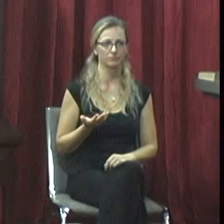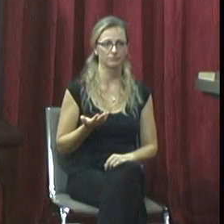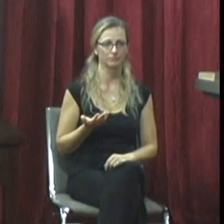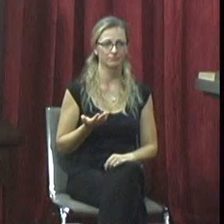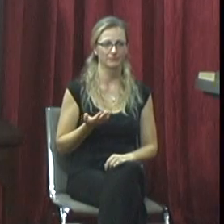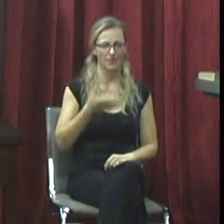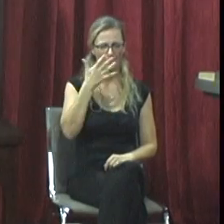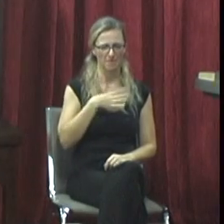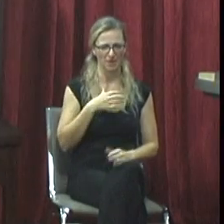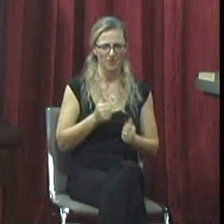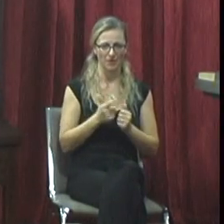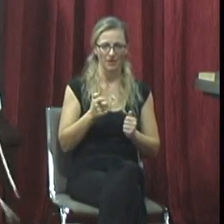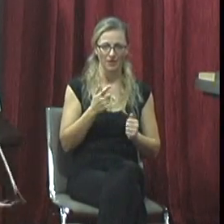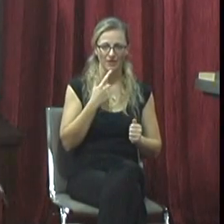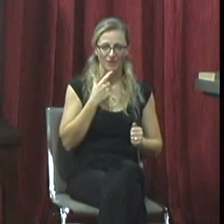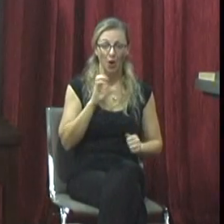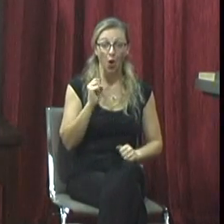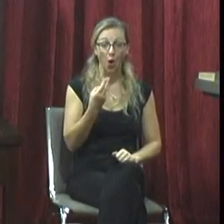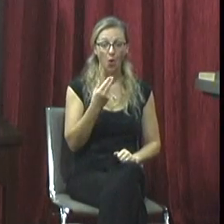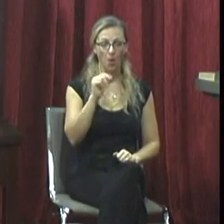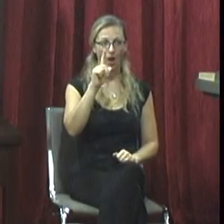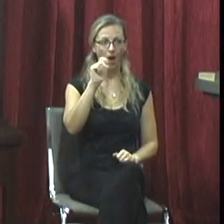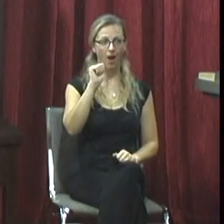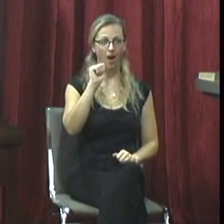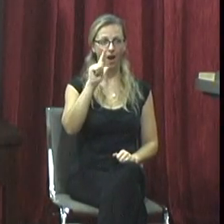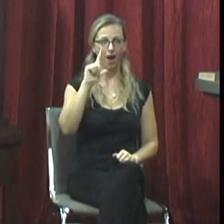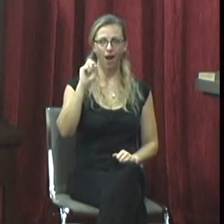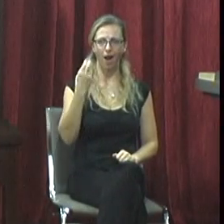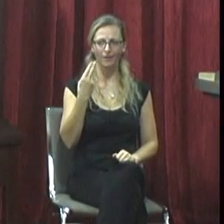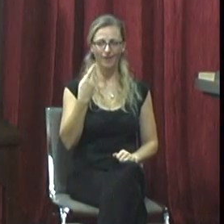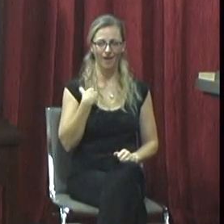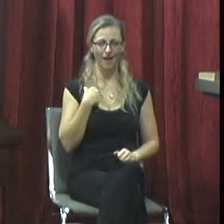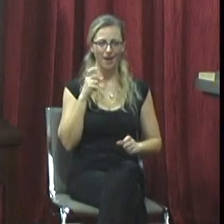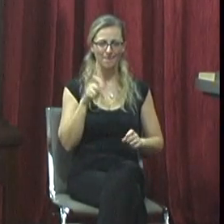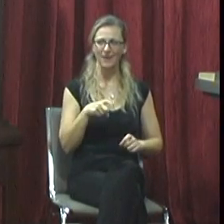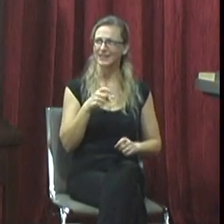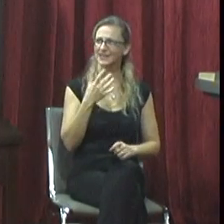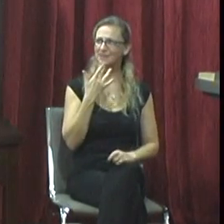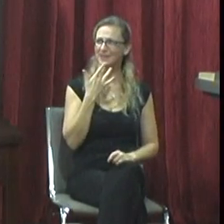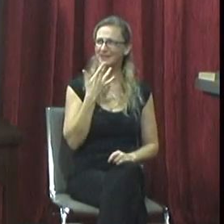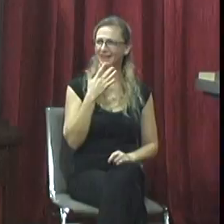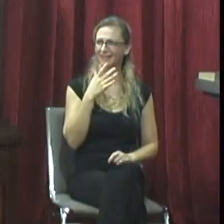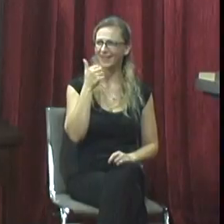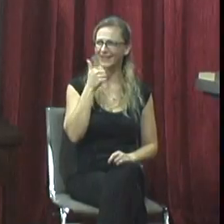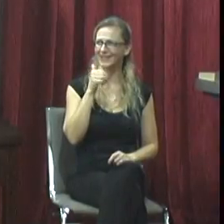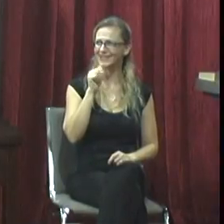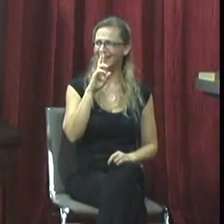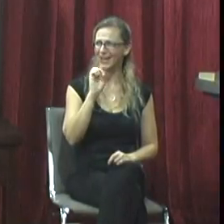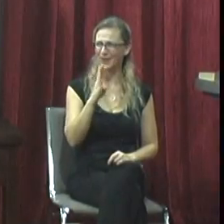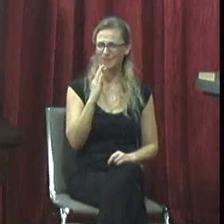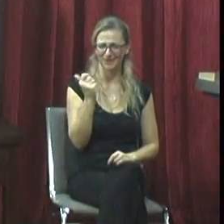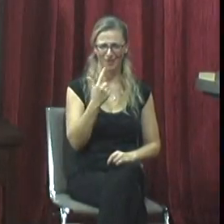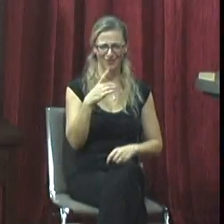man with the gun shouted, "Oh, Allah, I must be the luckiest Arab in all of Ireland."